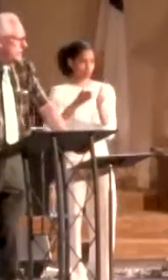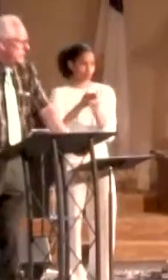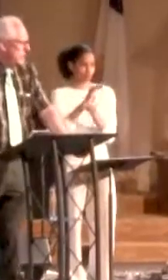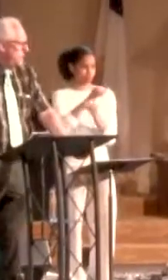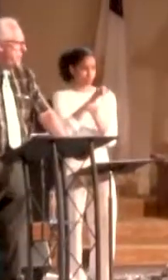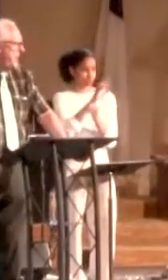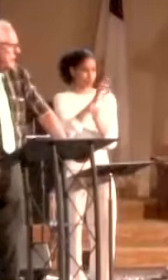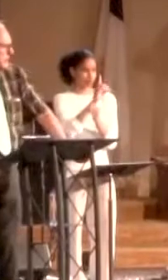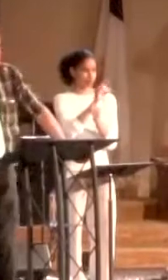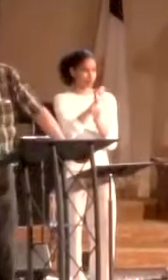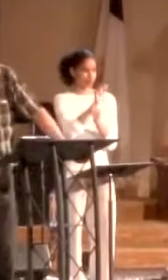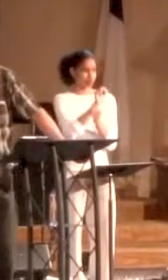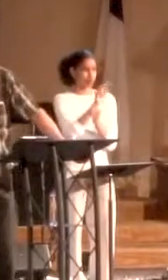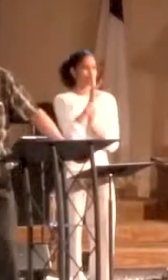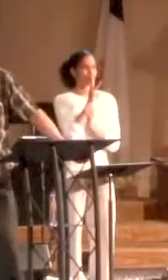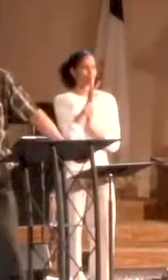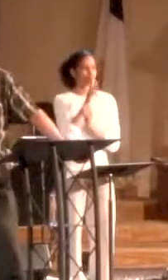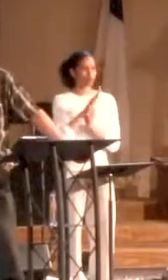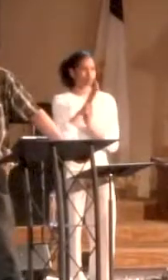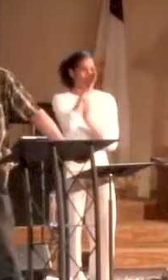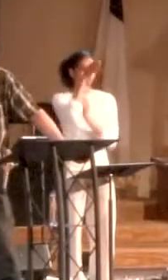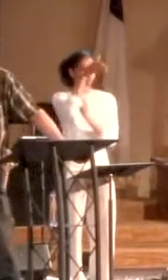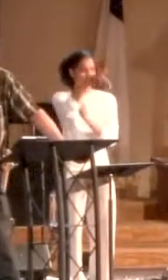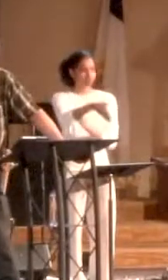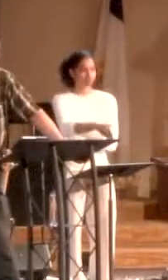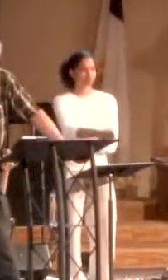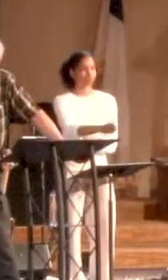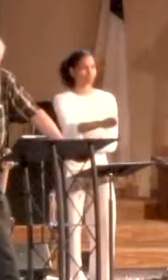village of Pella.